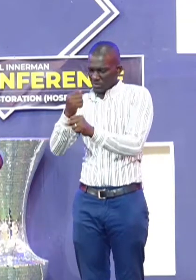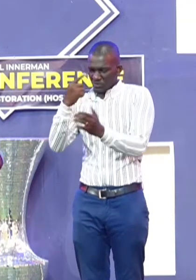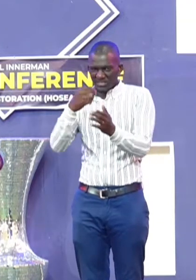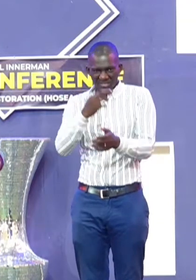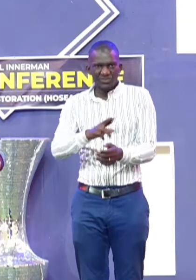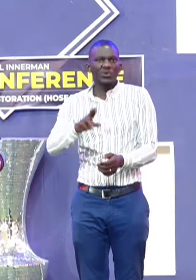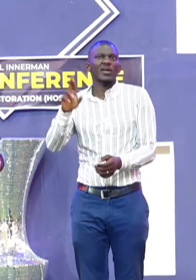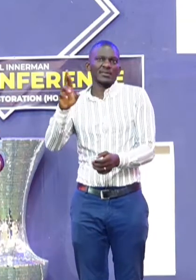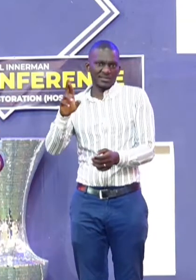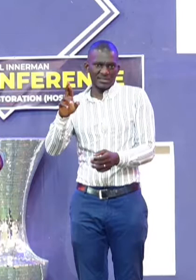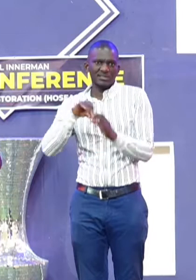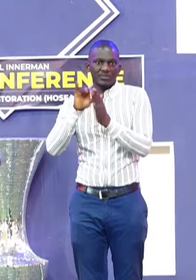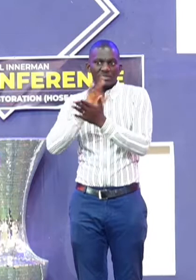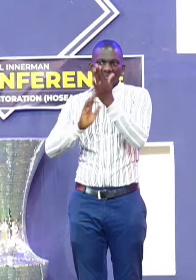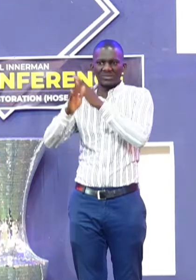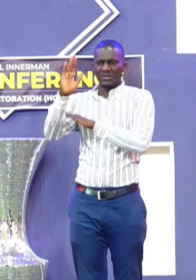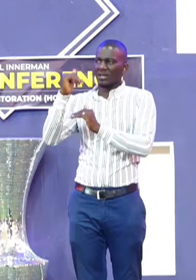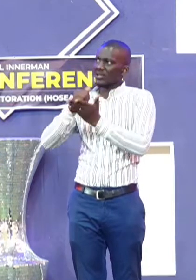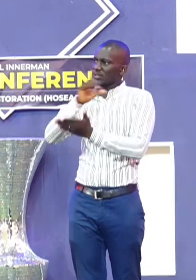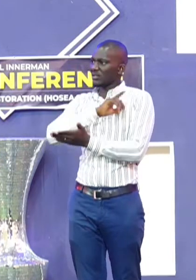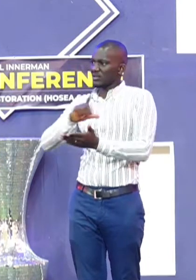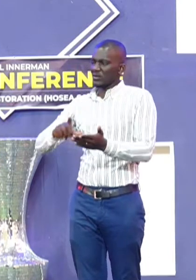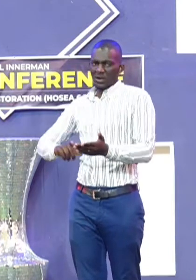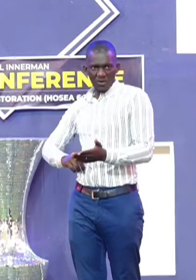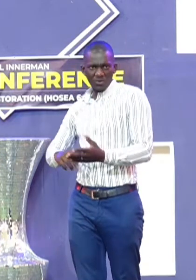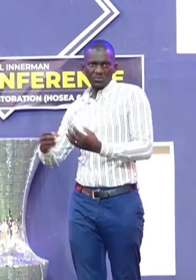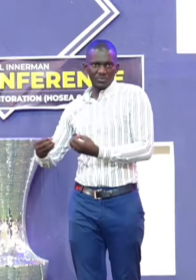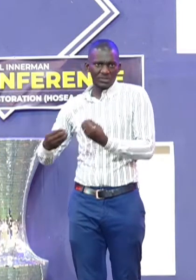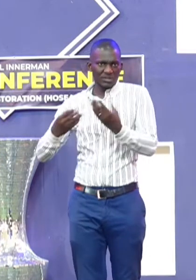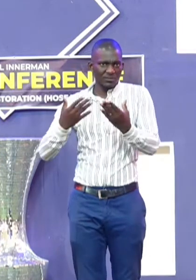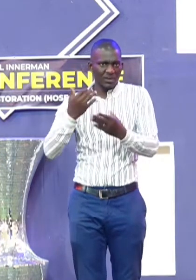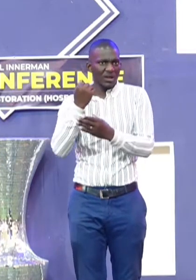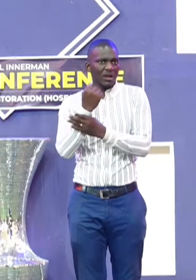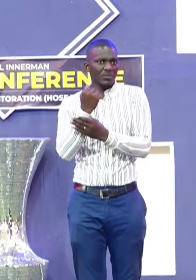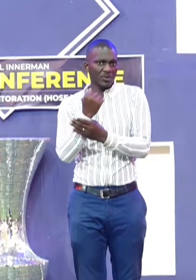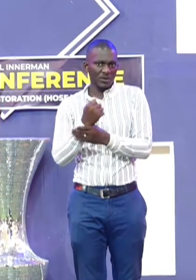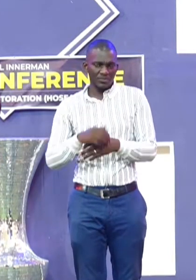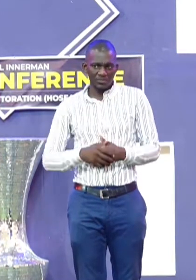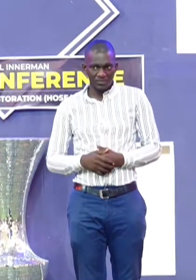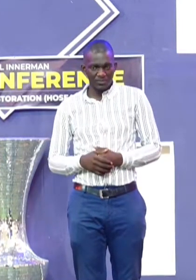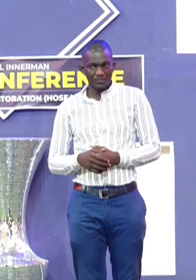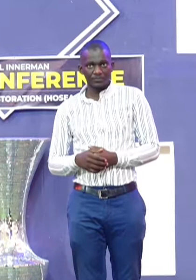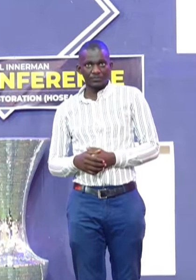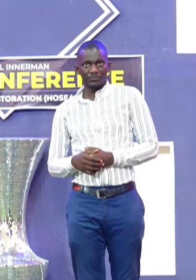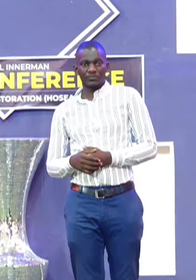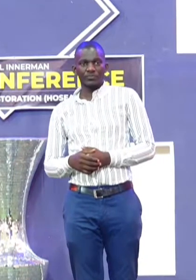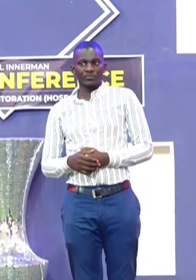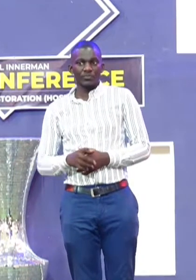just, so that the Lord will bring about for Abraham what he has promised him.